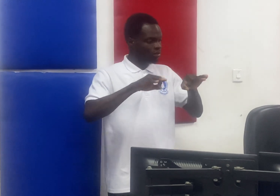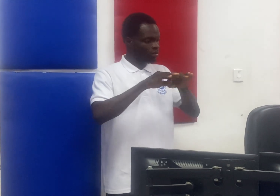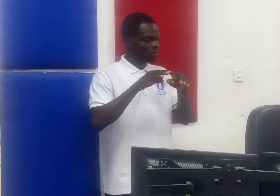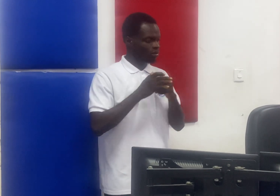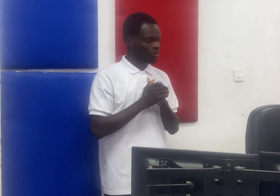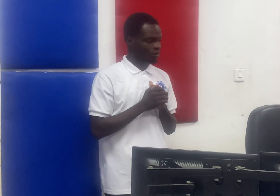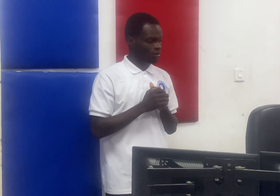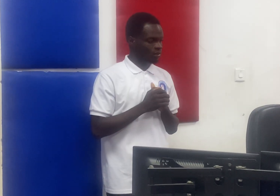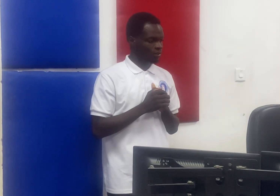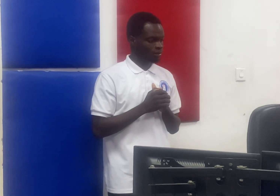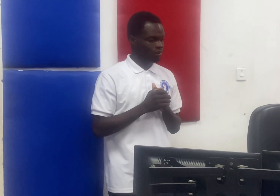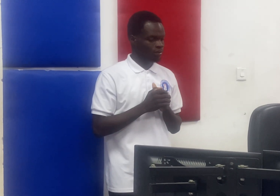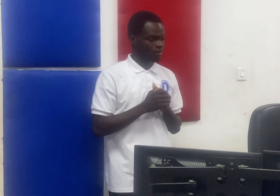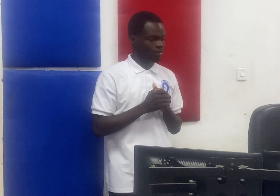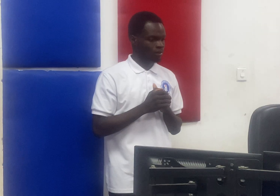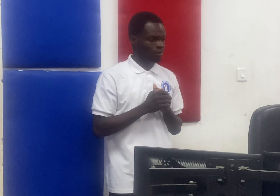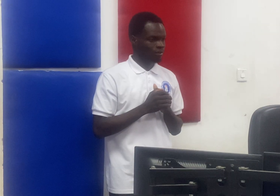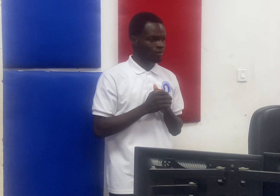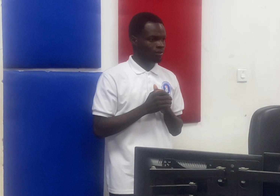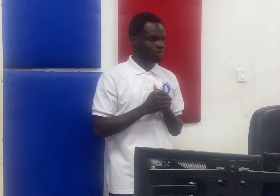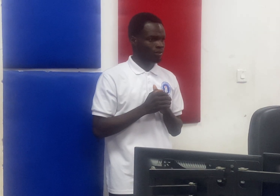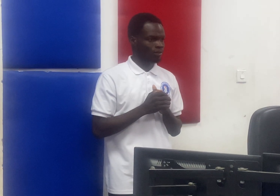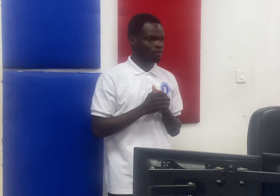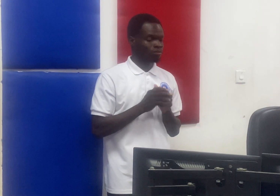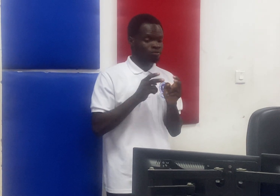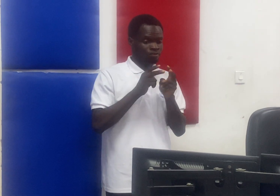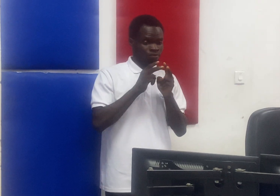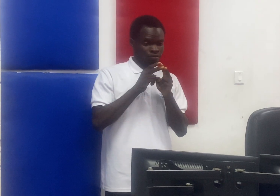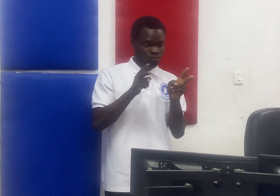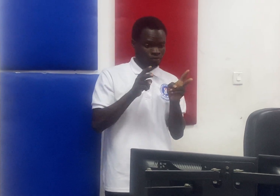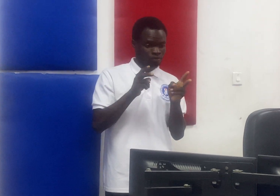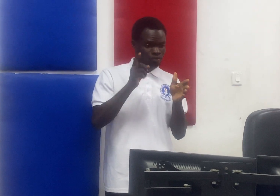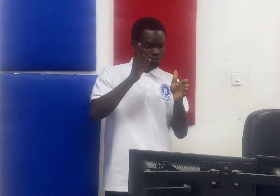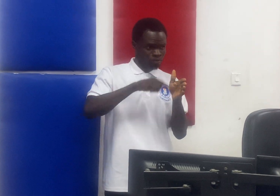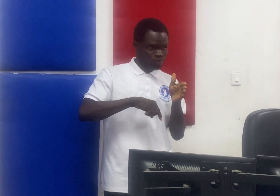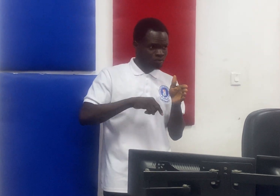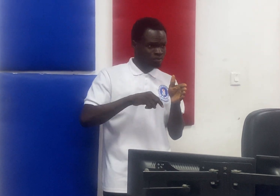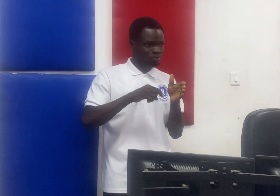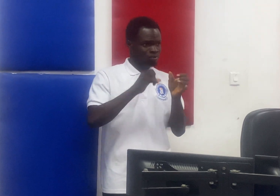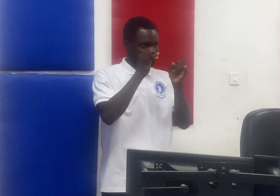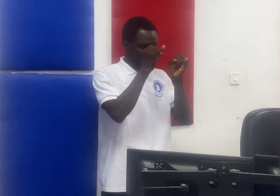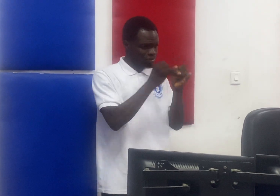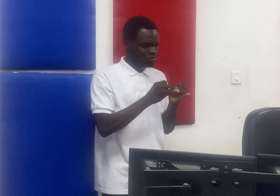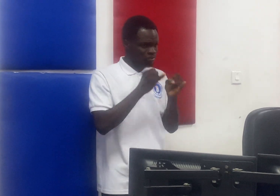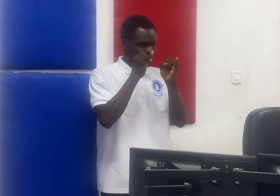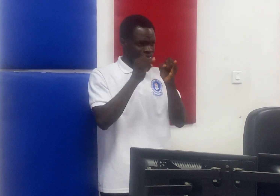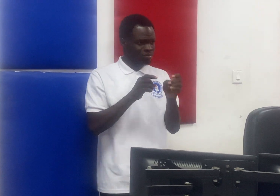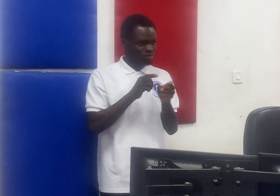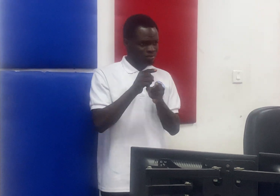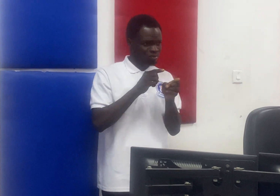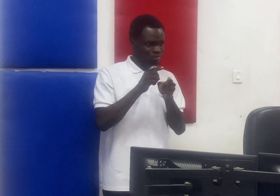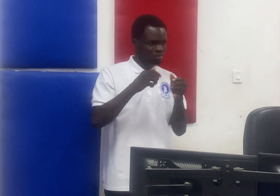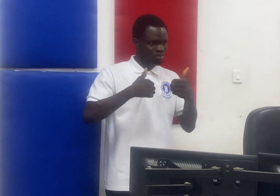Thank you. You're welcome. So, what can individuals do to challenge myths and